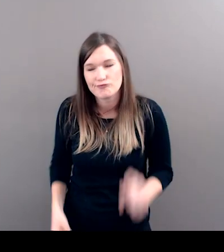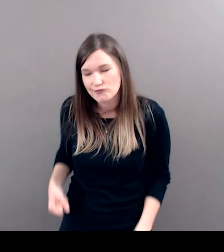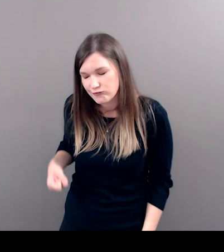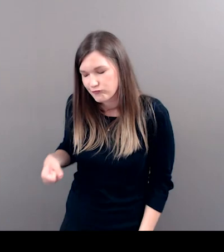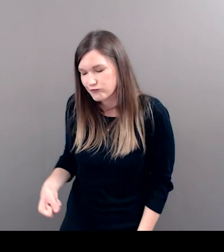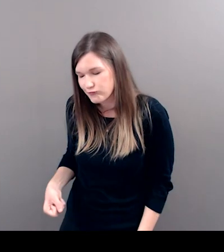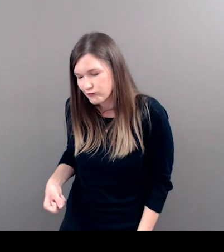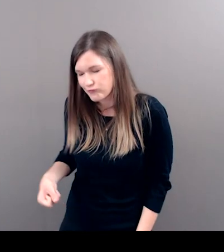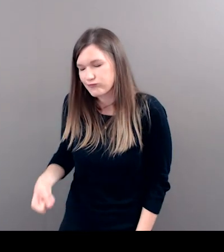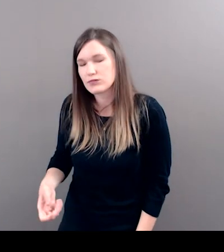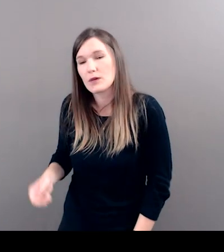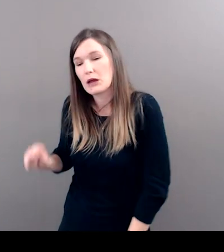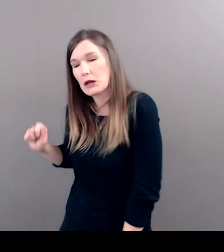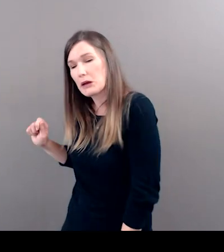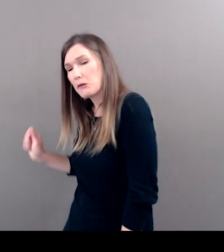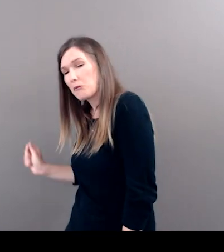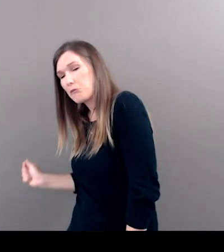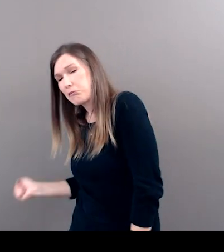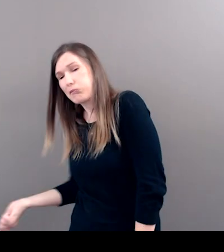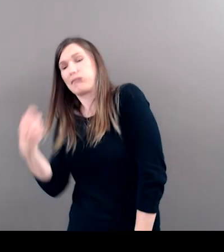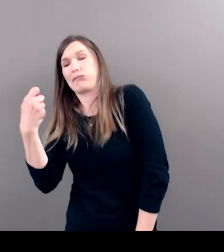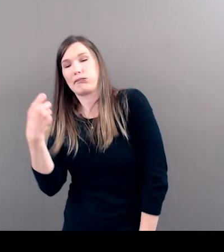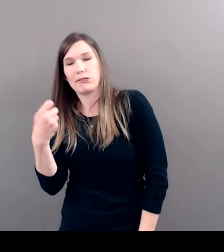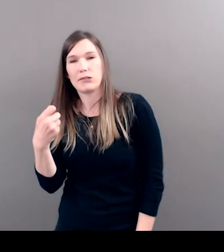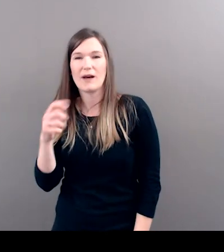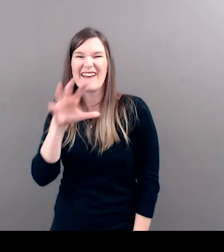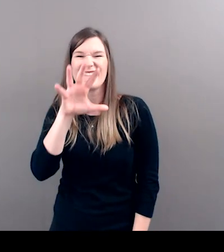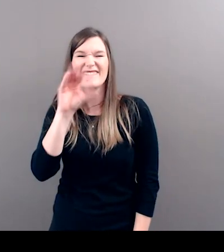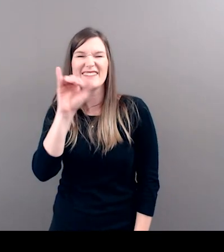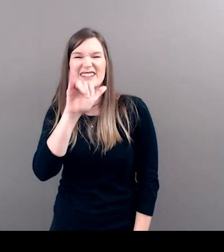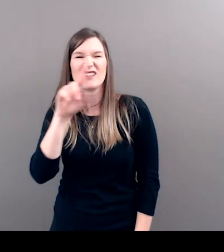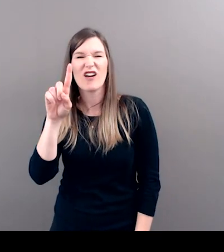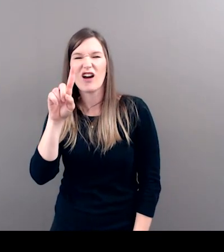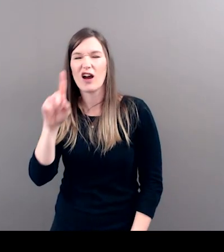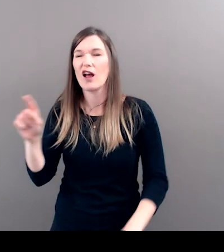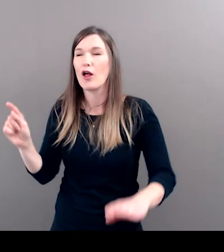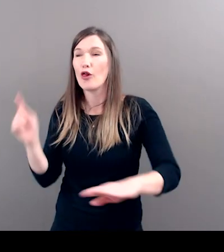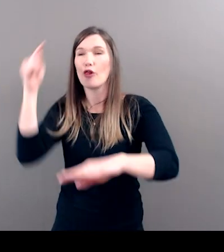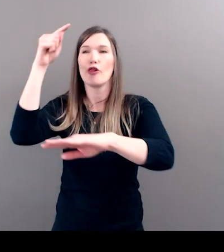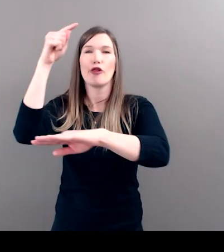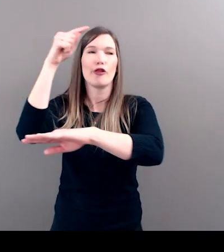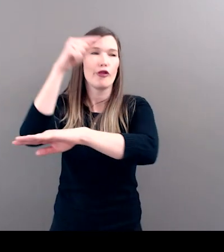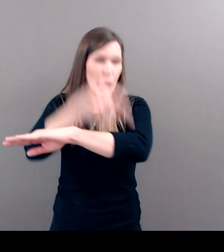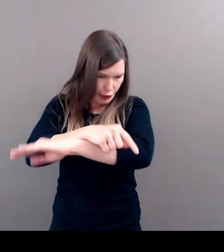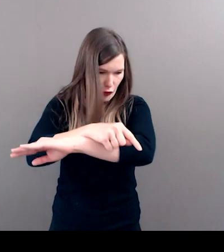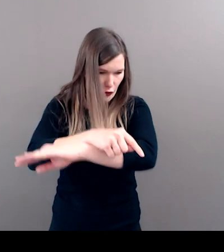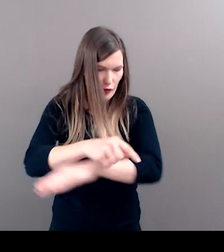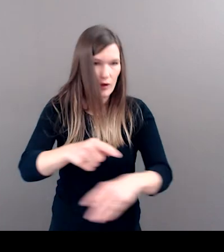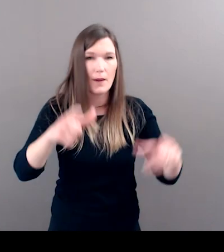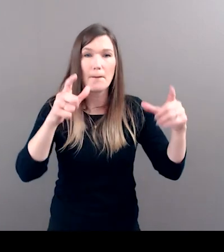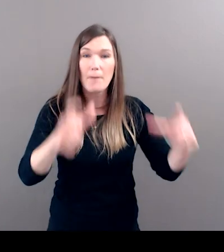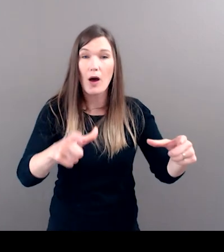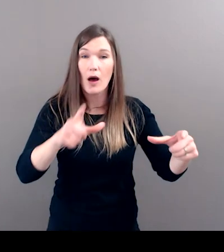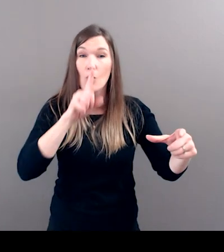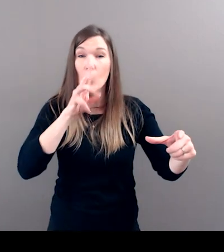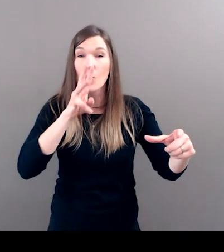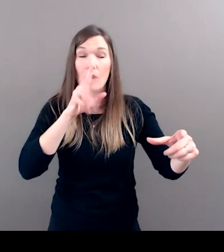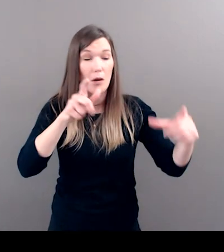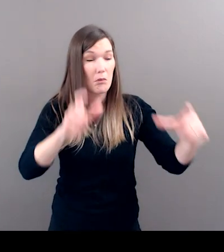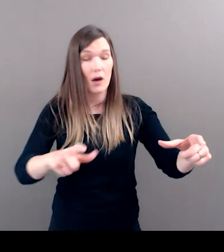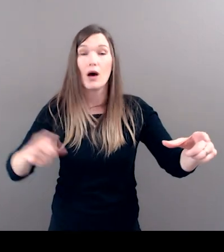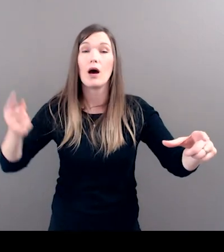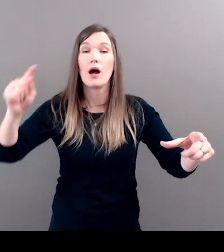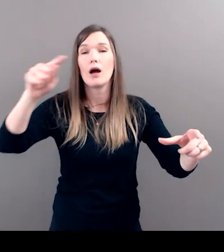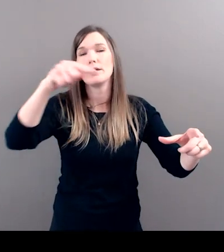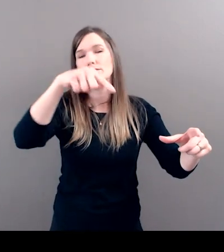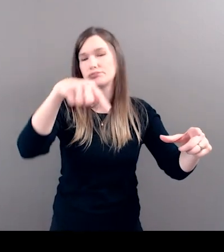hand. 50-yard slice. Goes into the water. Sinks in the water. A fish grabs